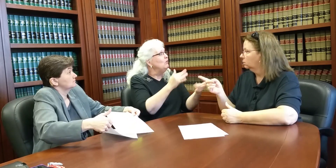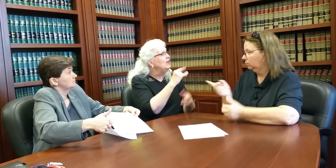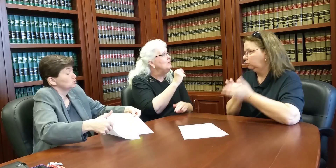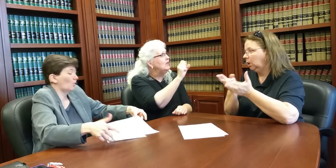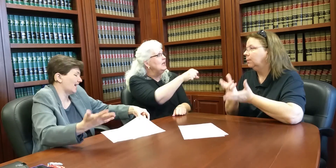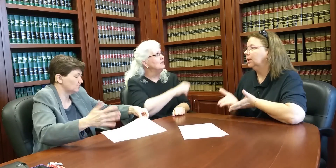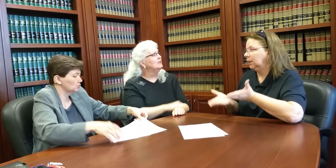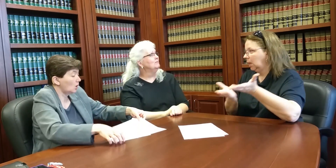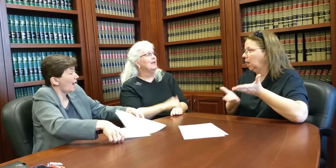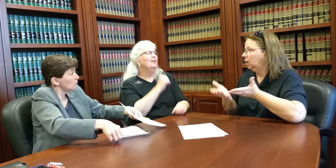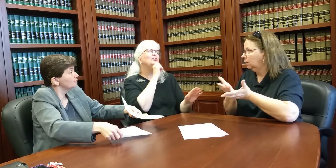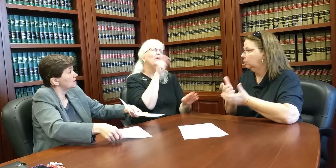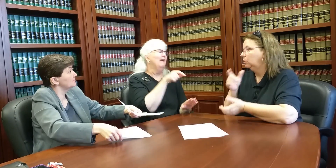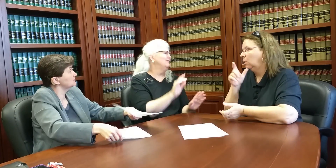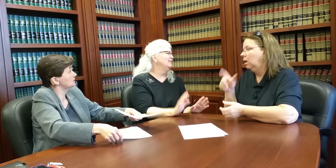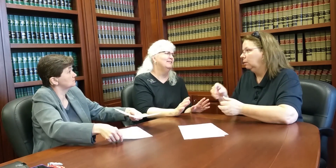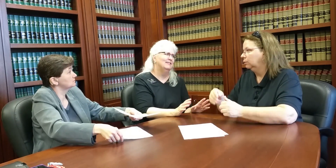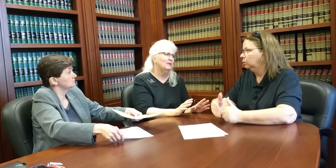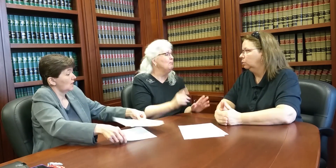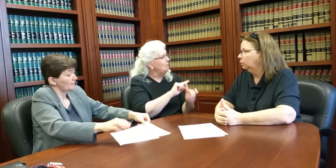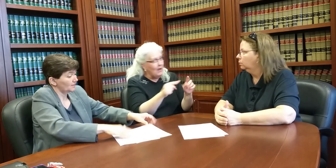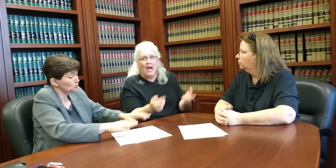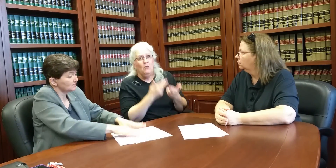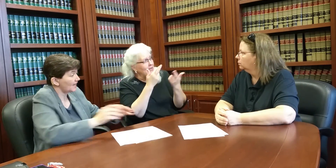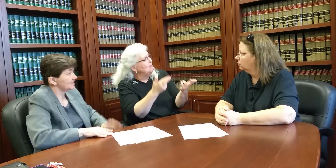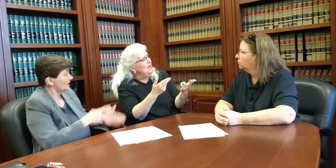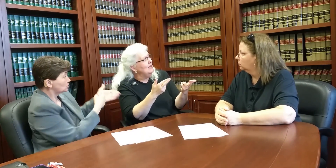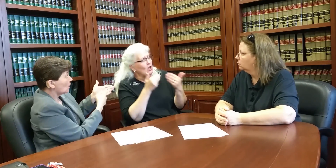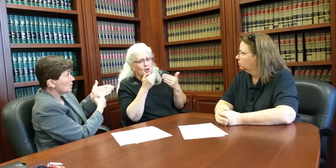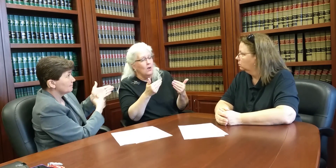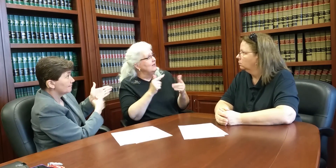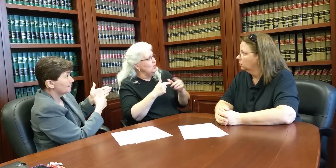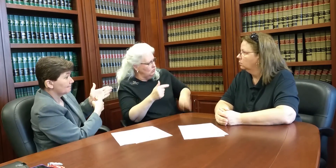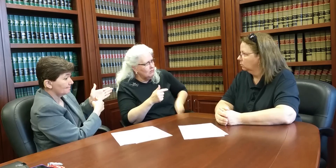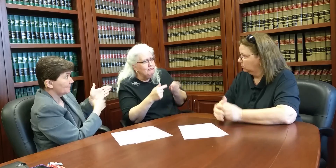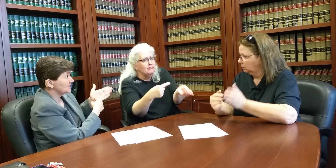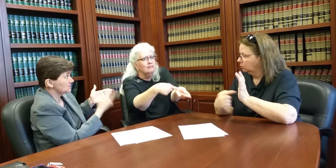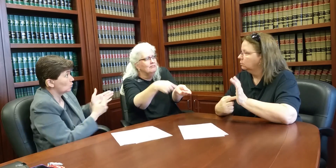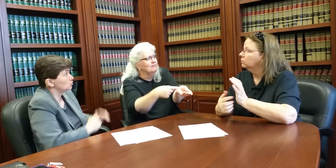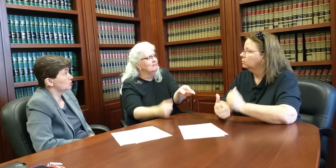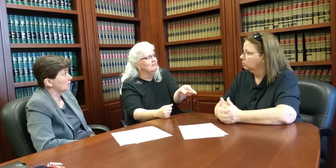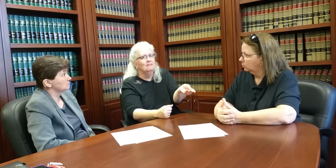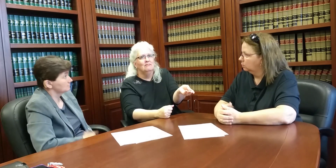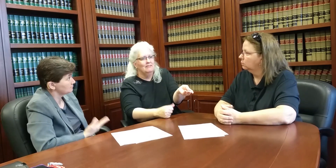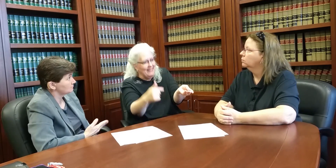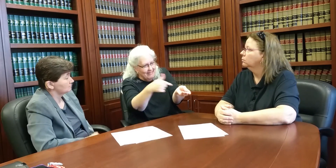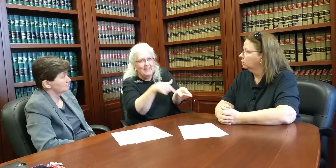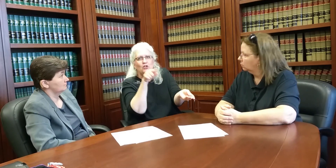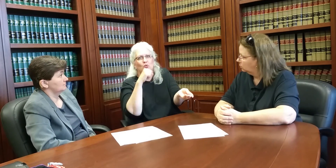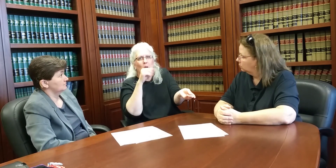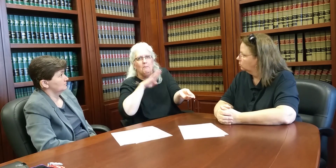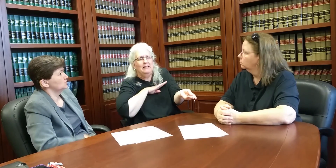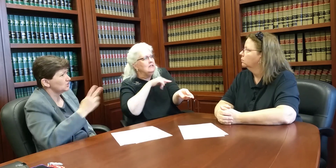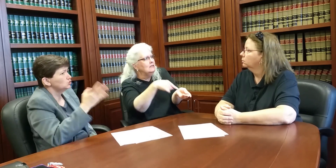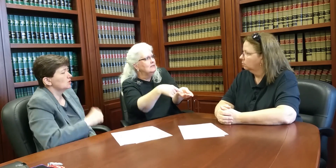You don't have to know, but I would recommend it. Then you can take it out and show them. This is where you're not. Yes, you can